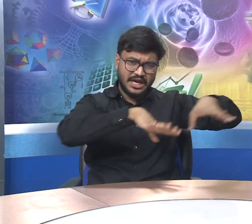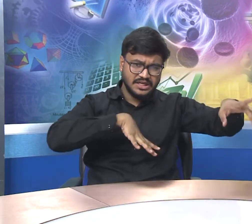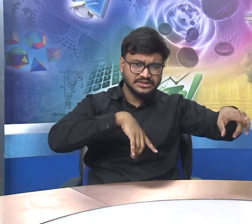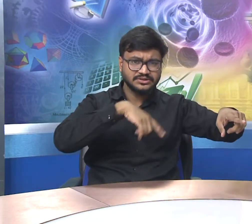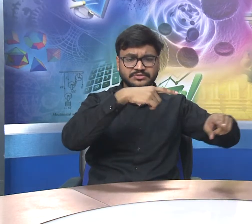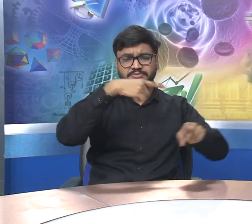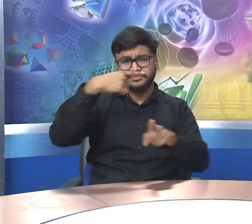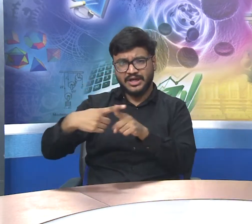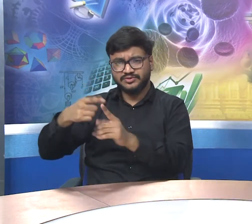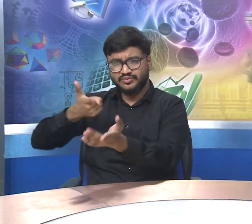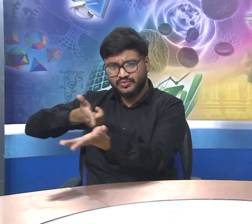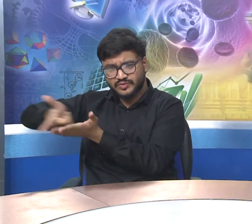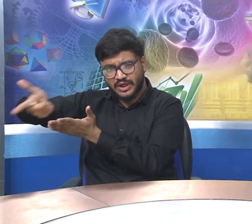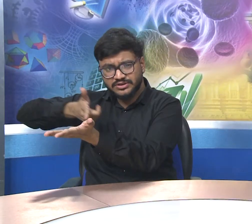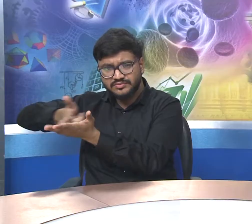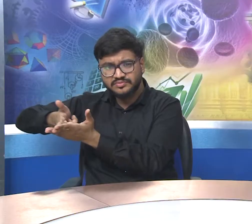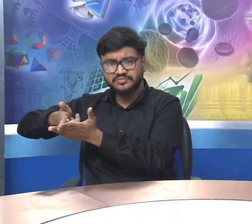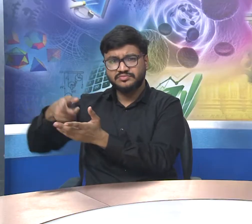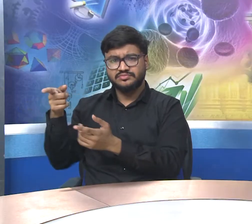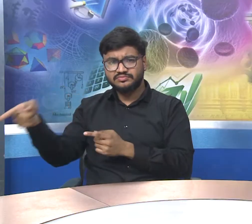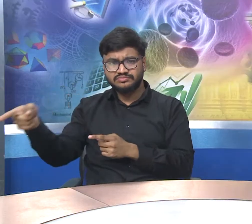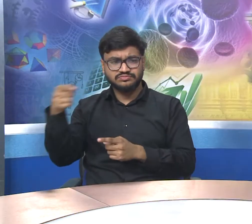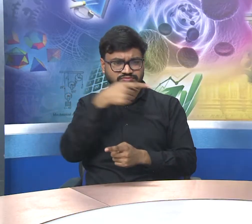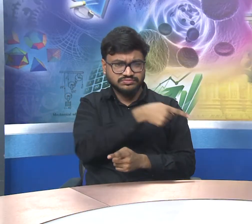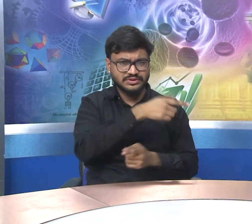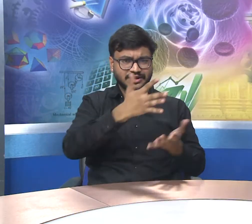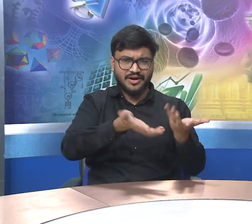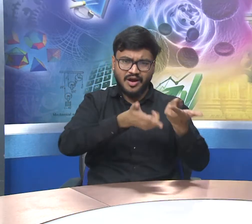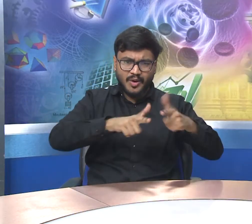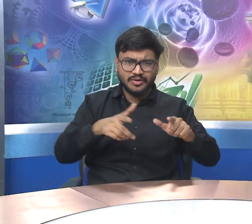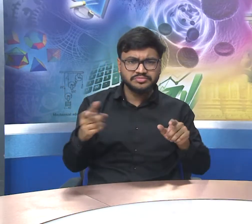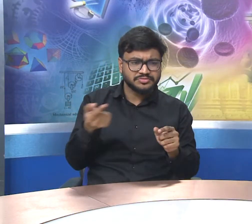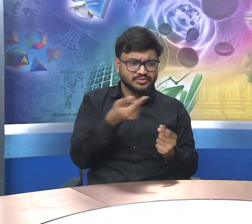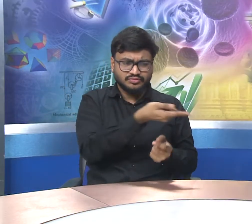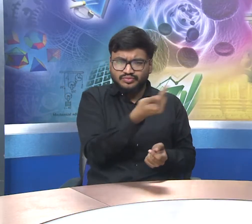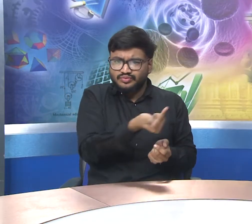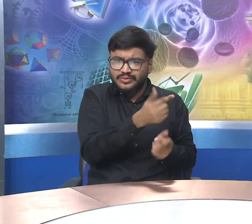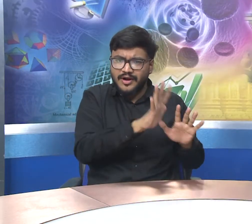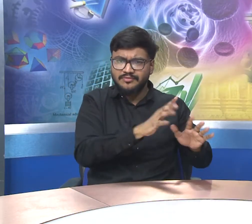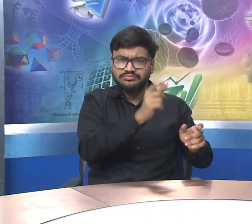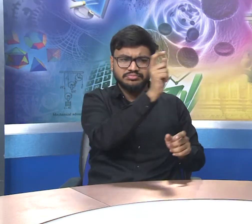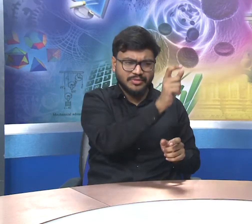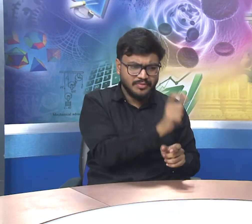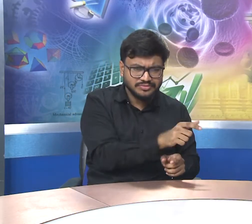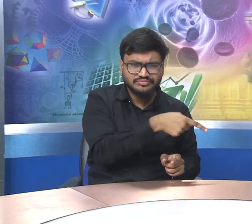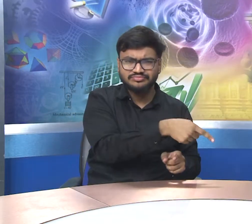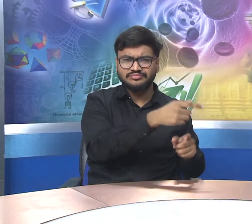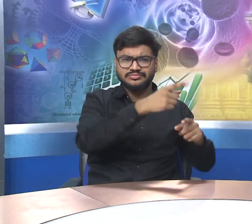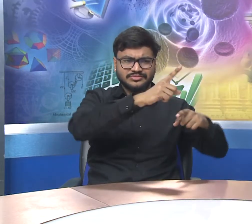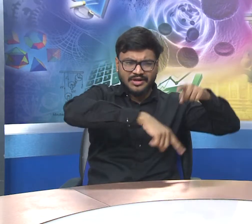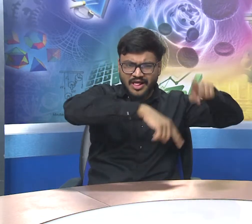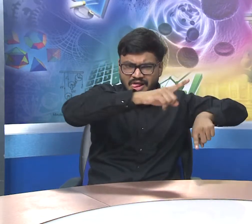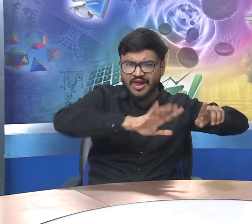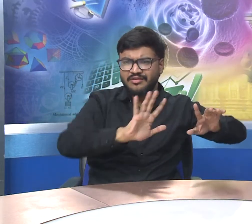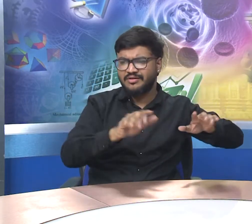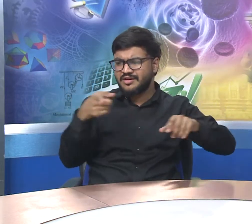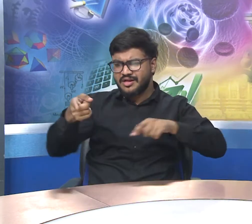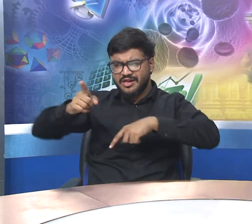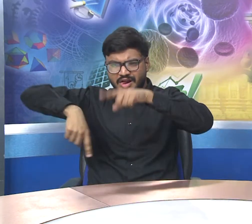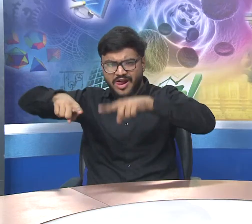They can also compare the situation of rural and urban sign language users and their sign